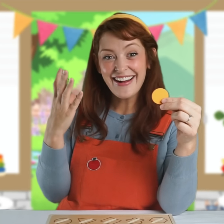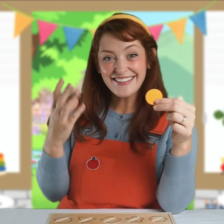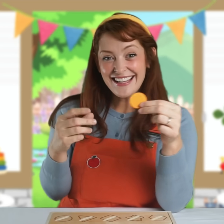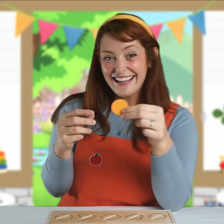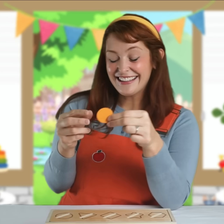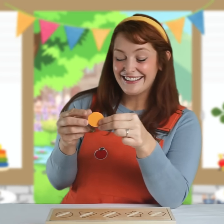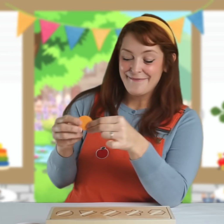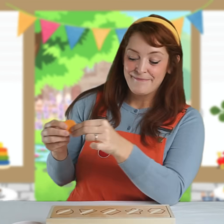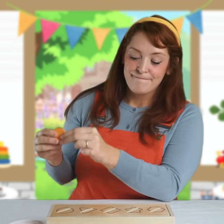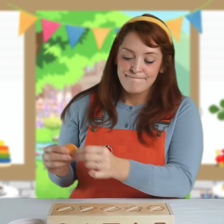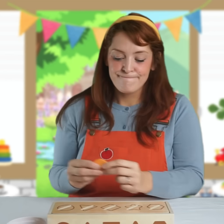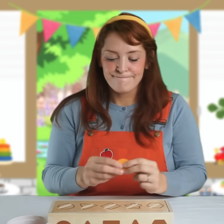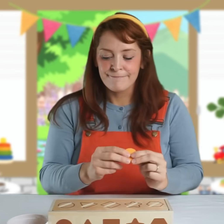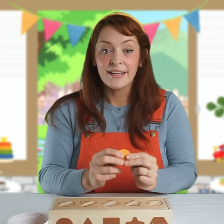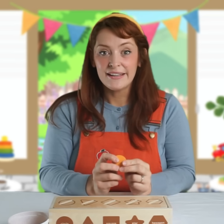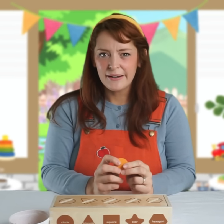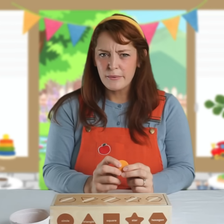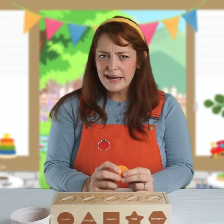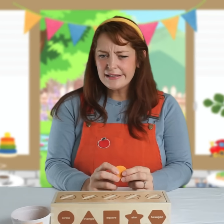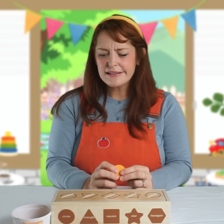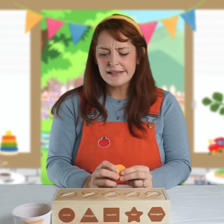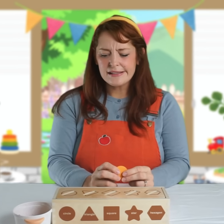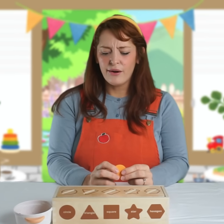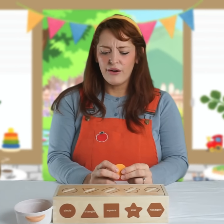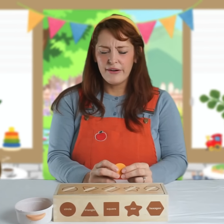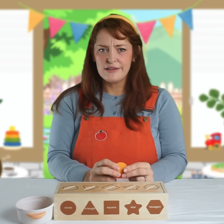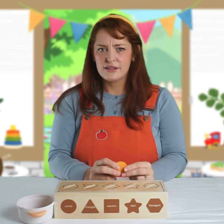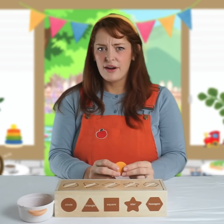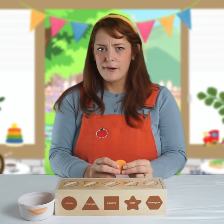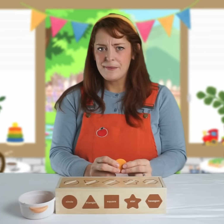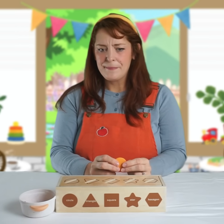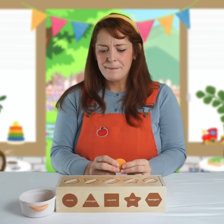Well done. Now where does this orange go?